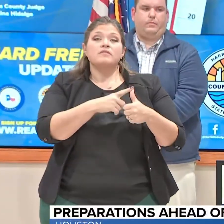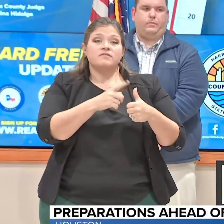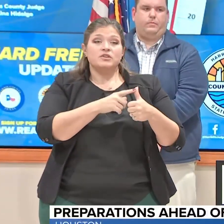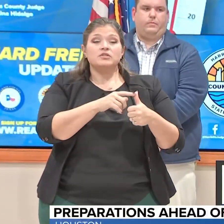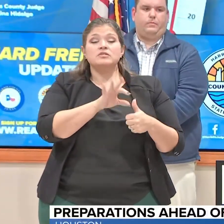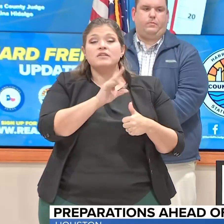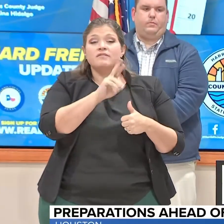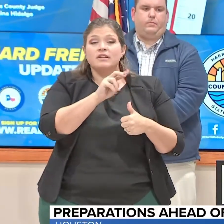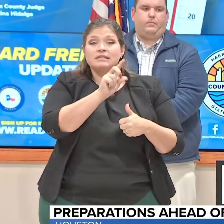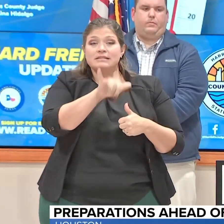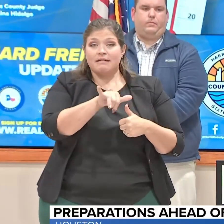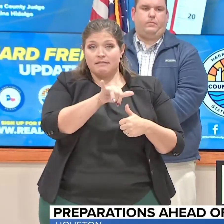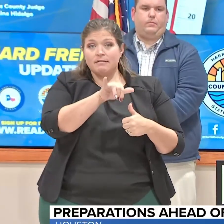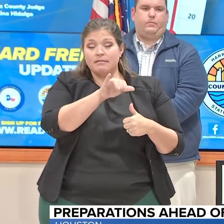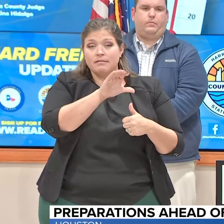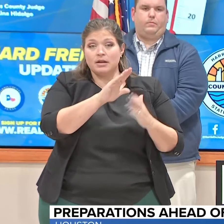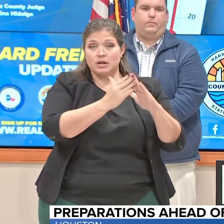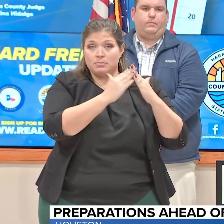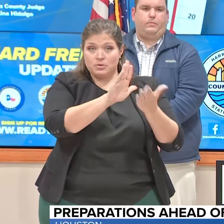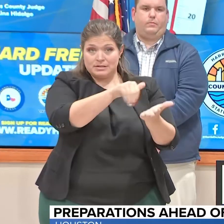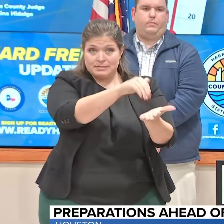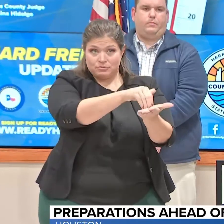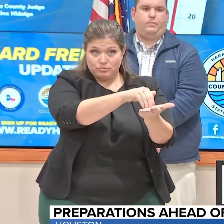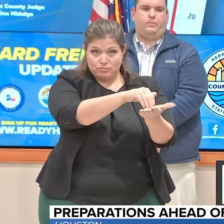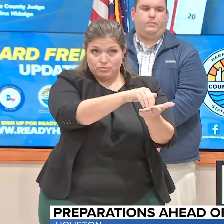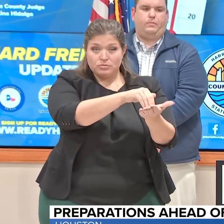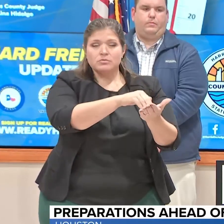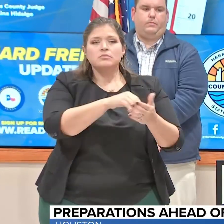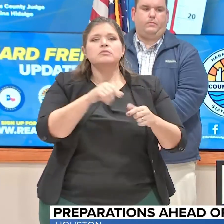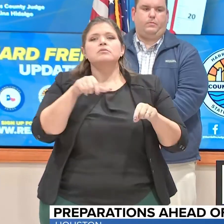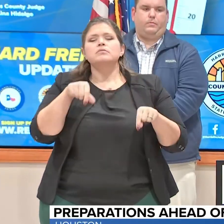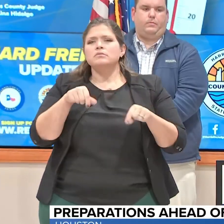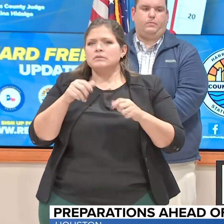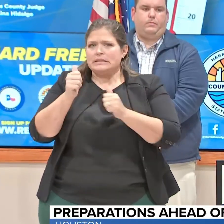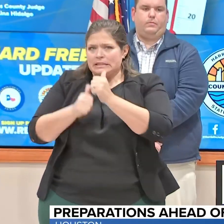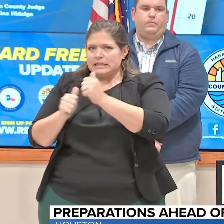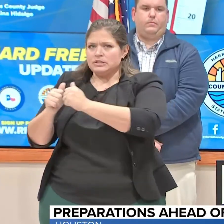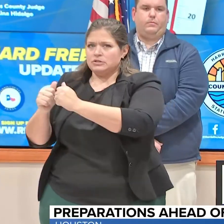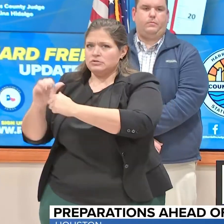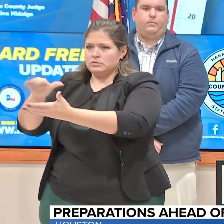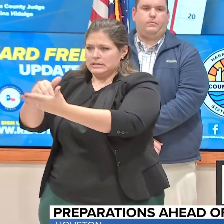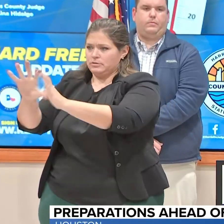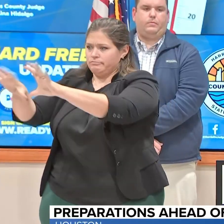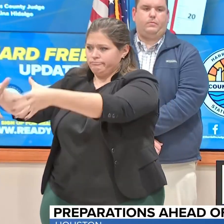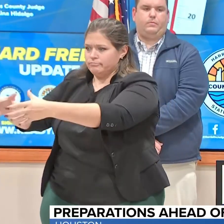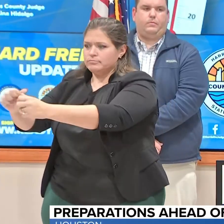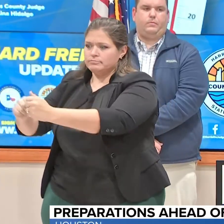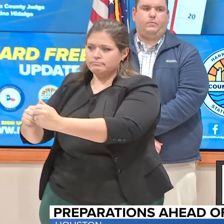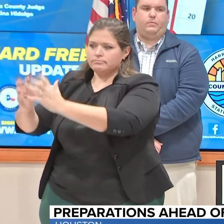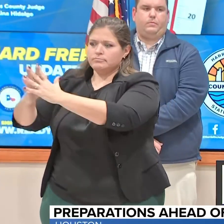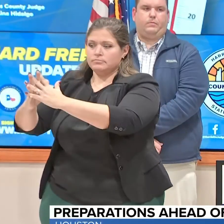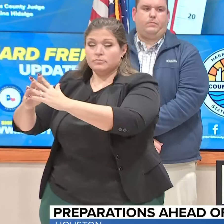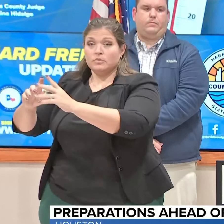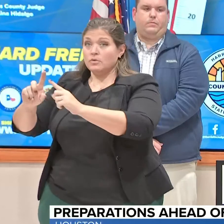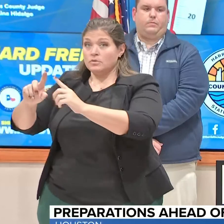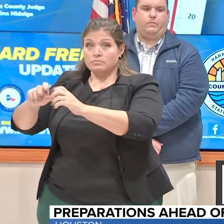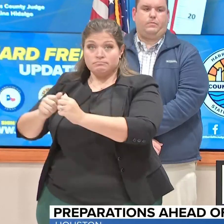Center. These centers will be ready to go on Thursday starting at 3